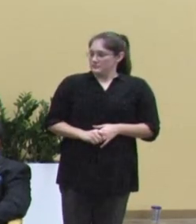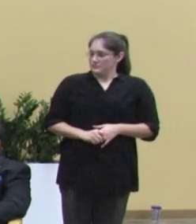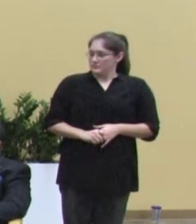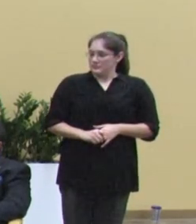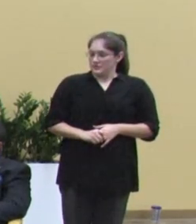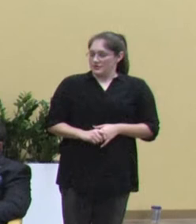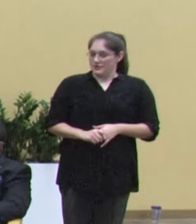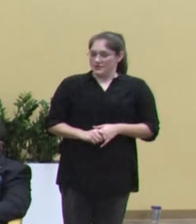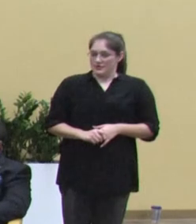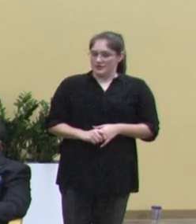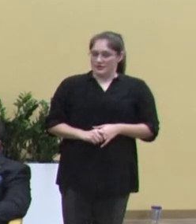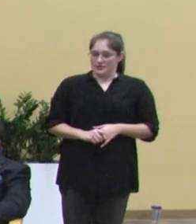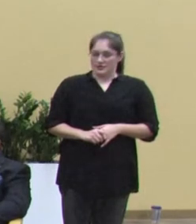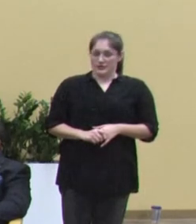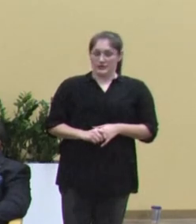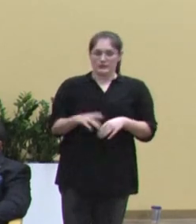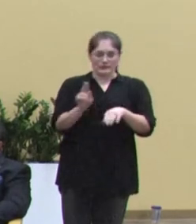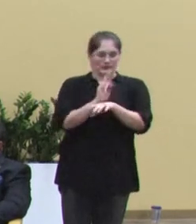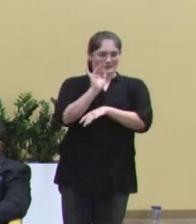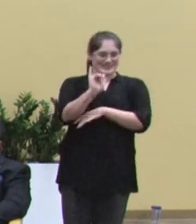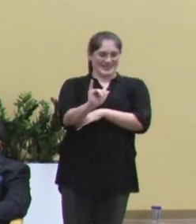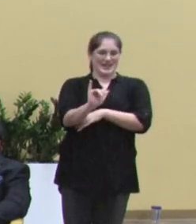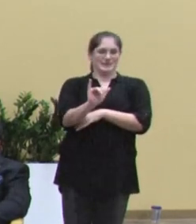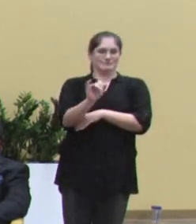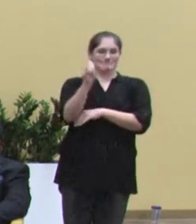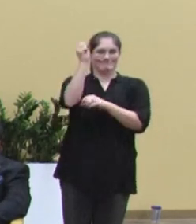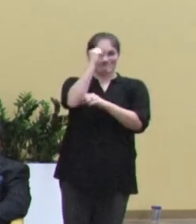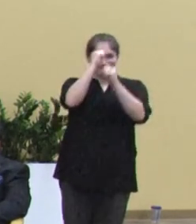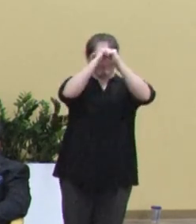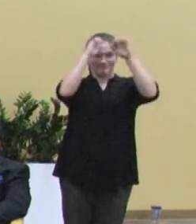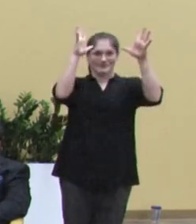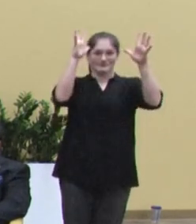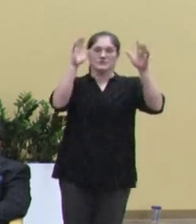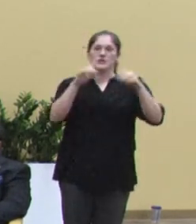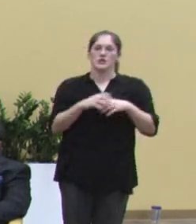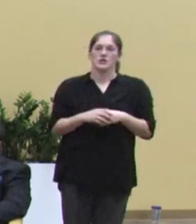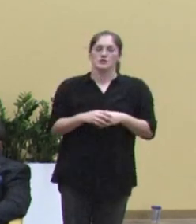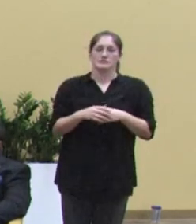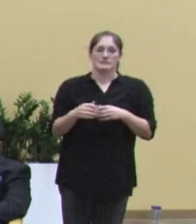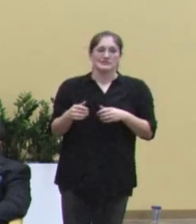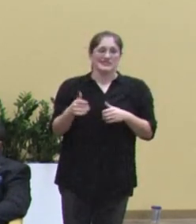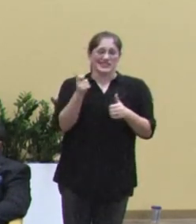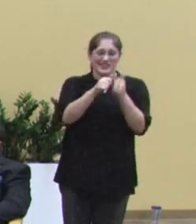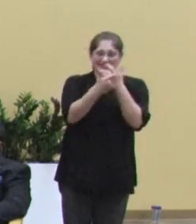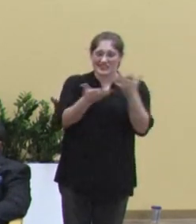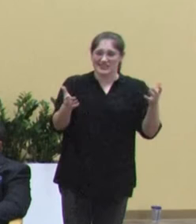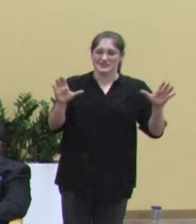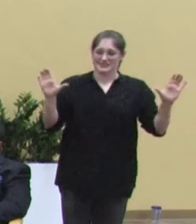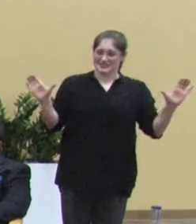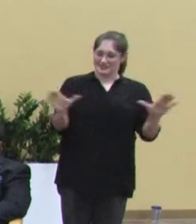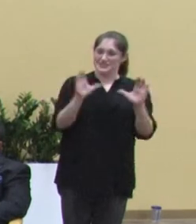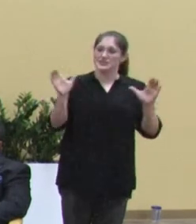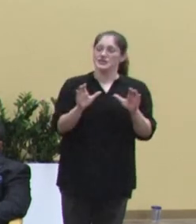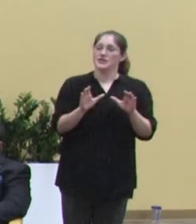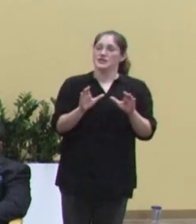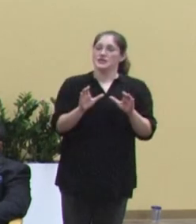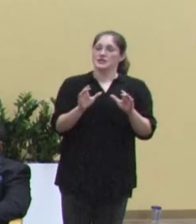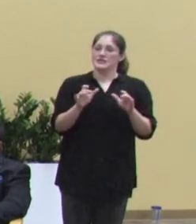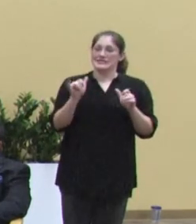against that backdrop, whatever has been accomplished through this administration would put him up on Mount